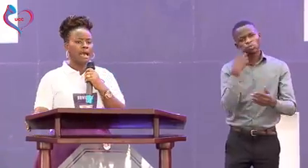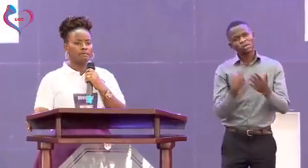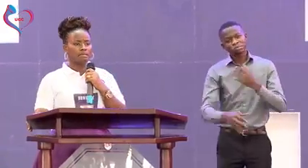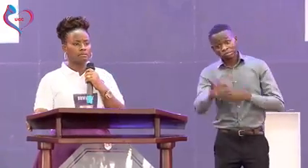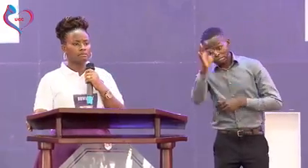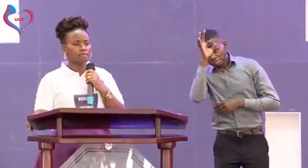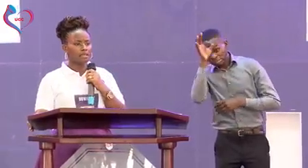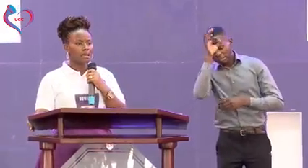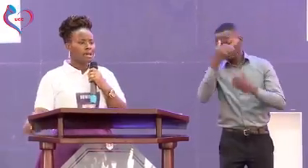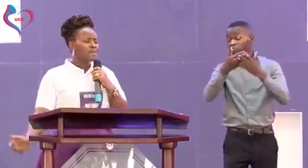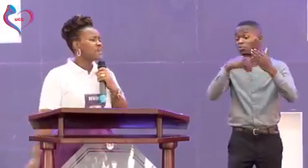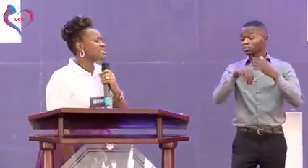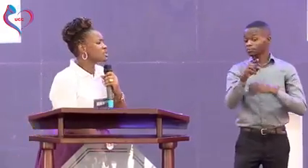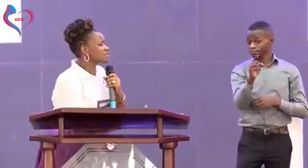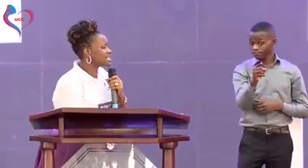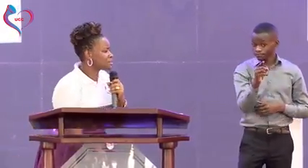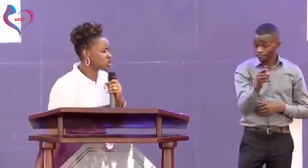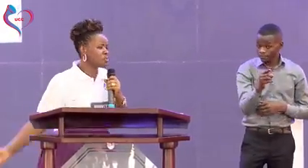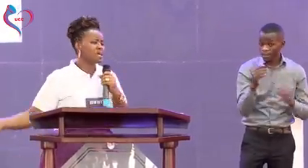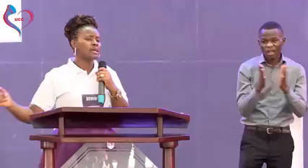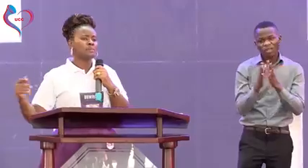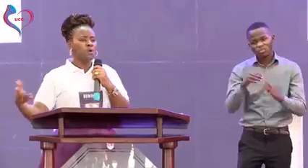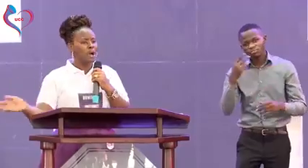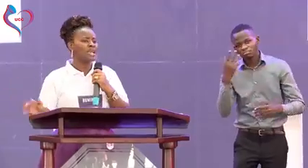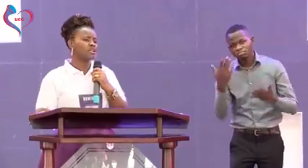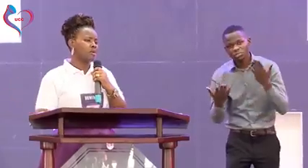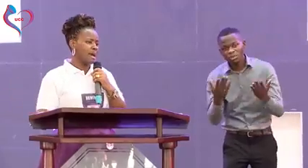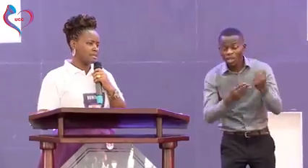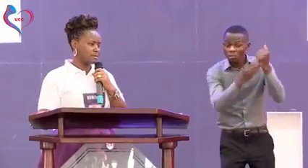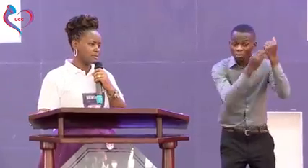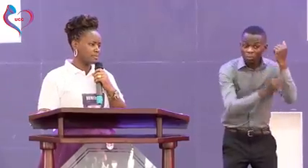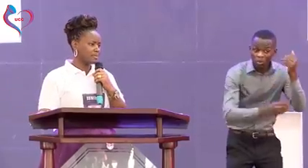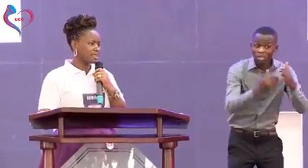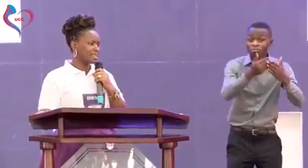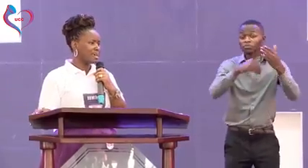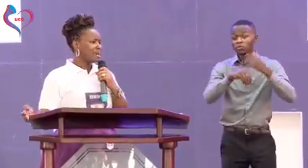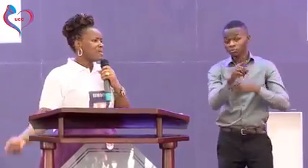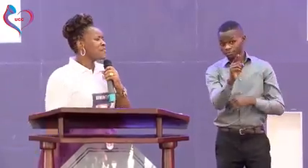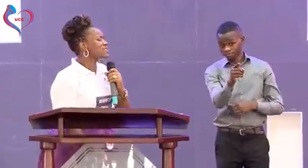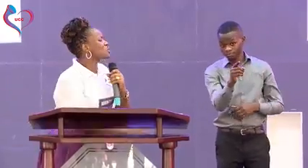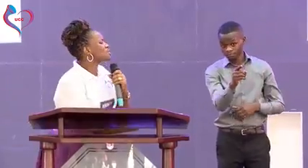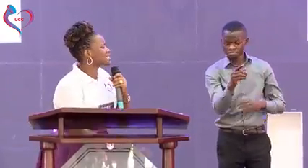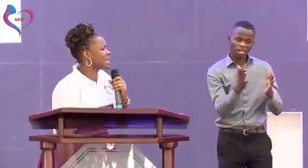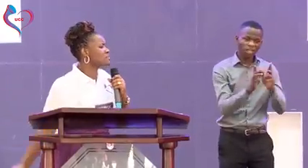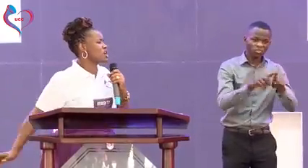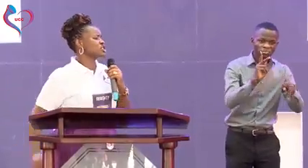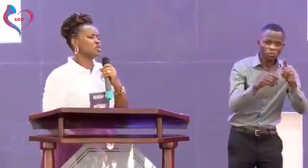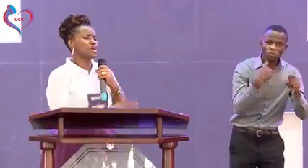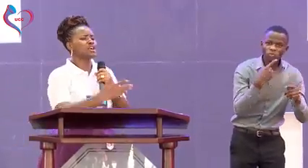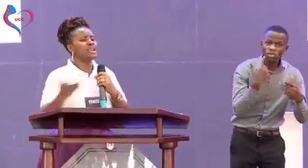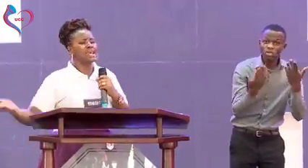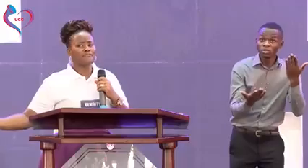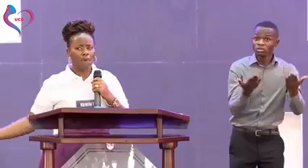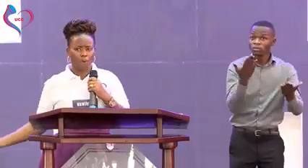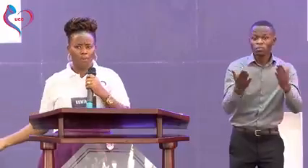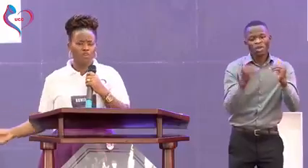stupid in your eyes, those who seem to be poor in your eyes, those who seem not to